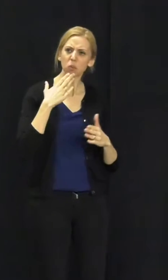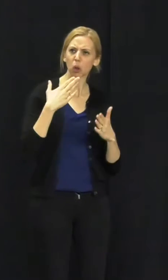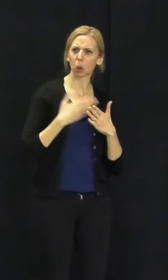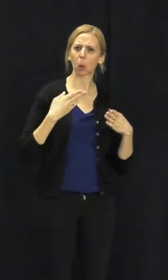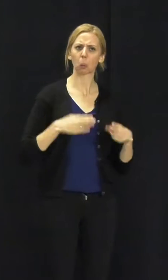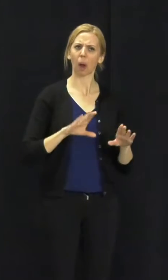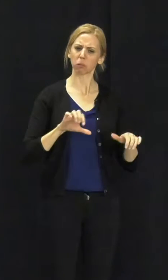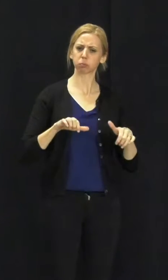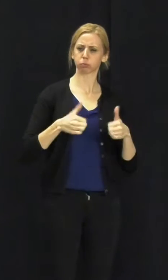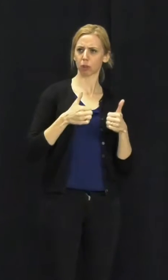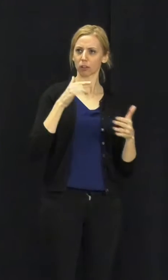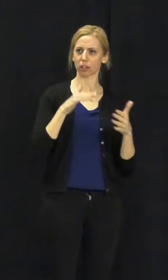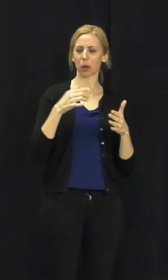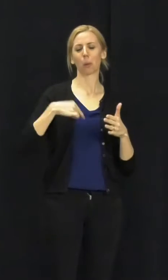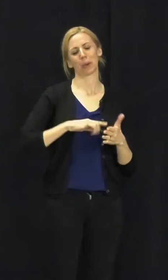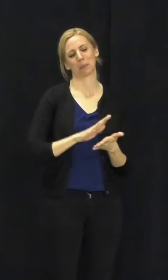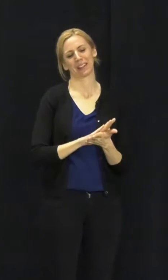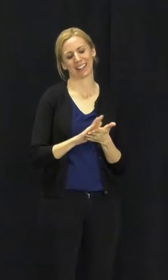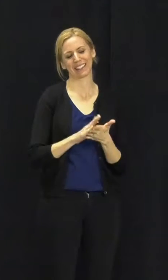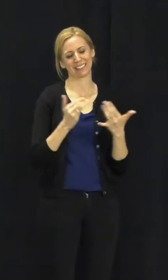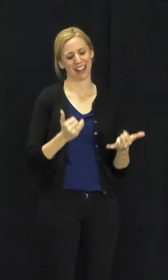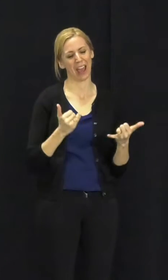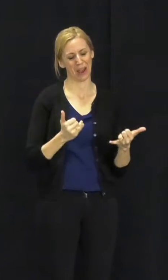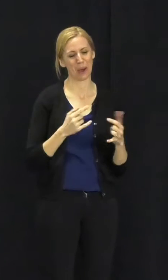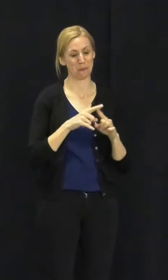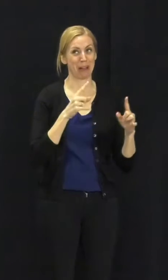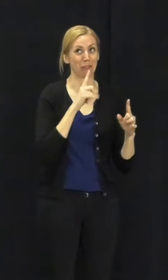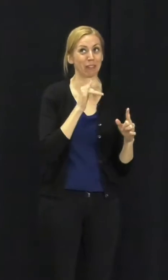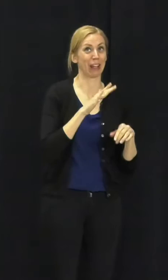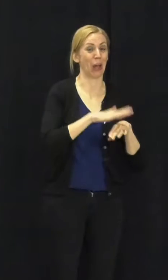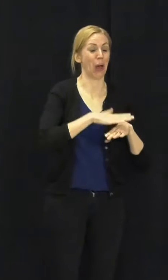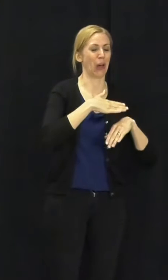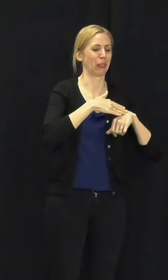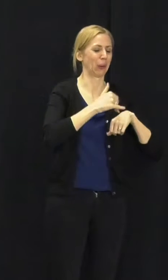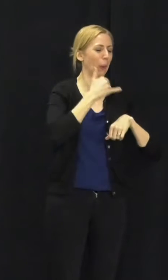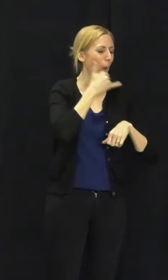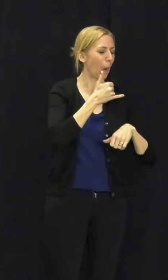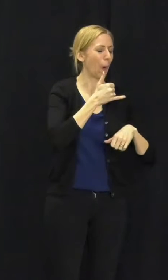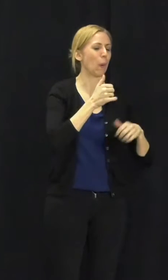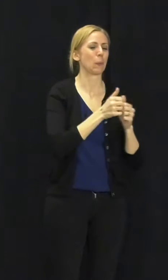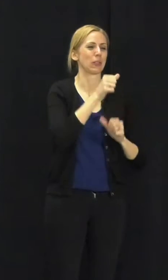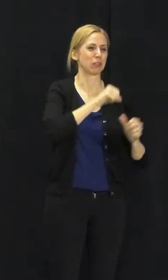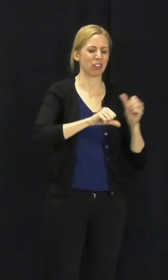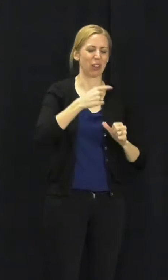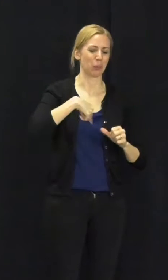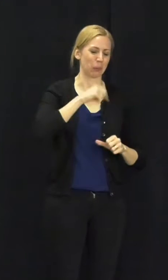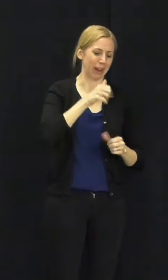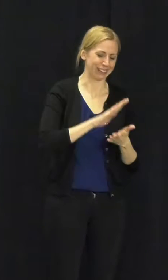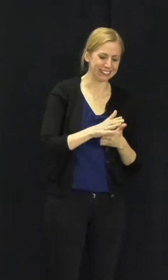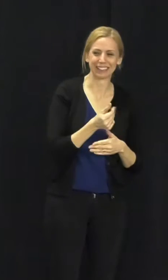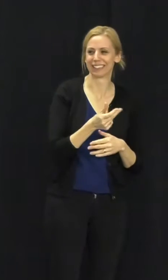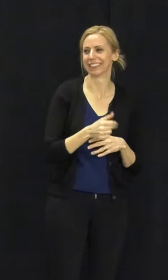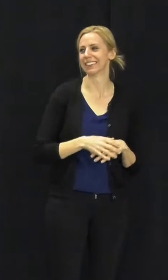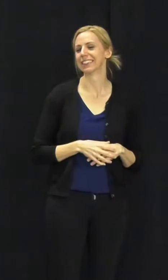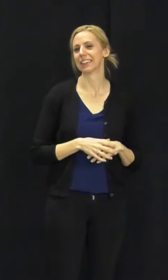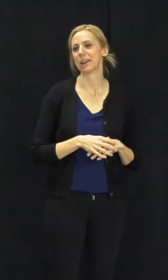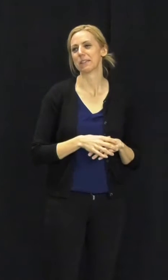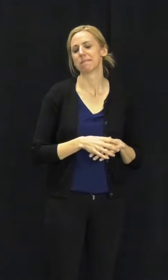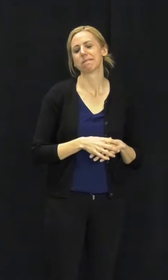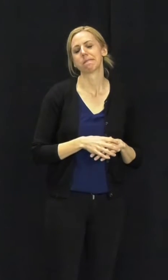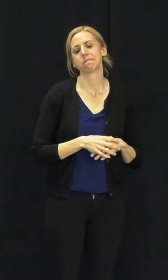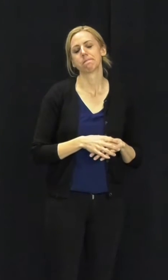something extraordinary. Alice Shepard, who's here with us today, and Mark Brew, and 2 other physically